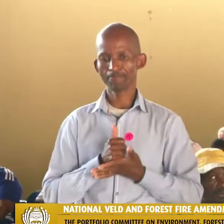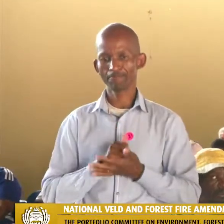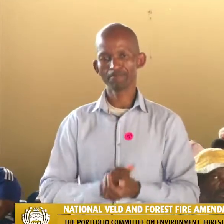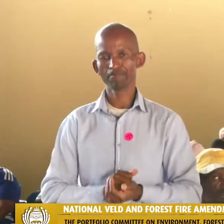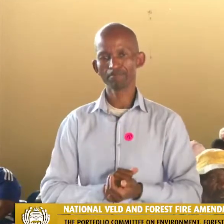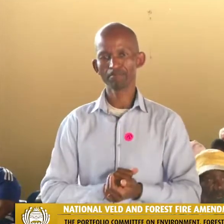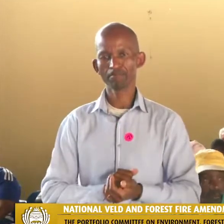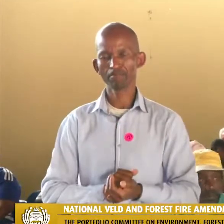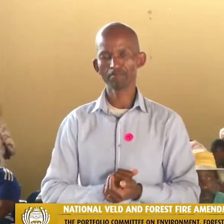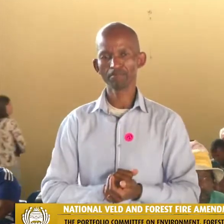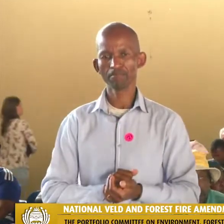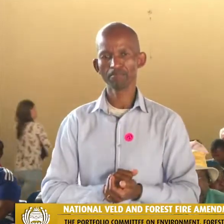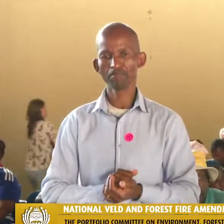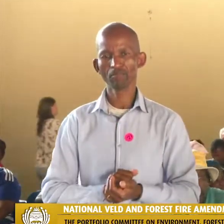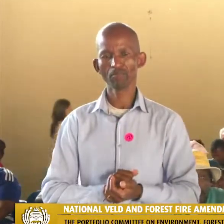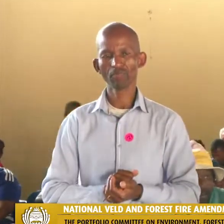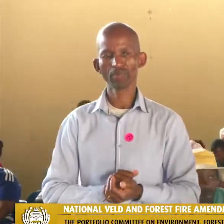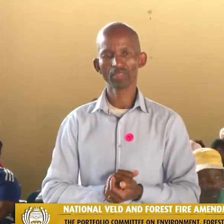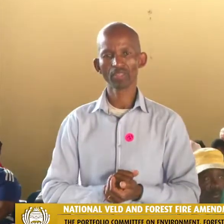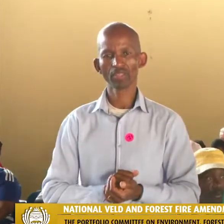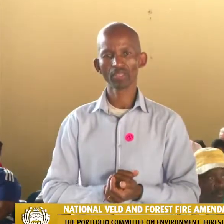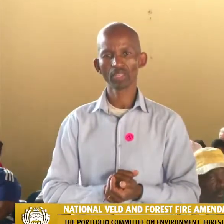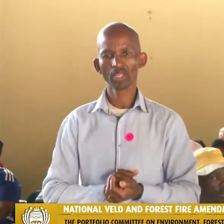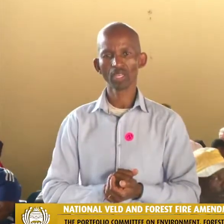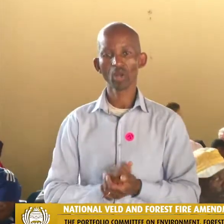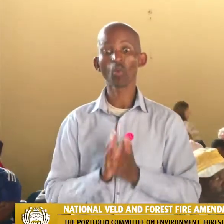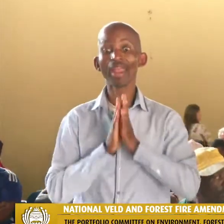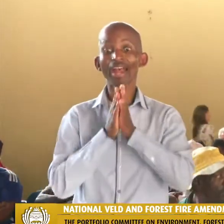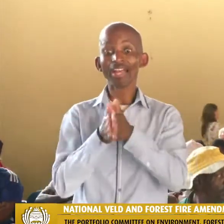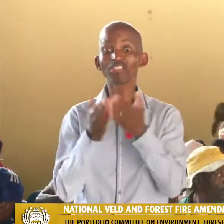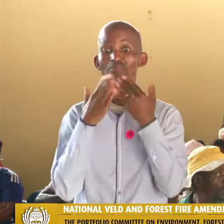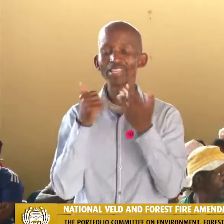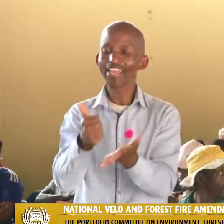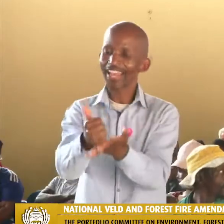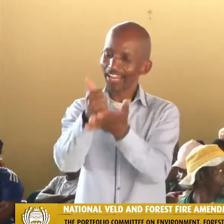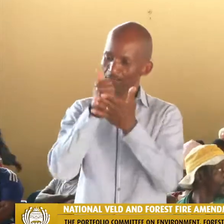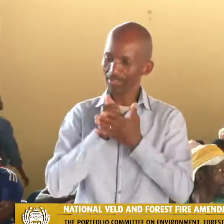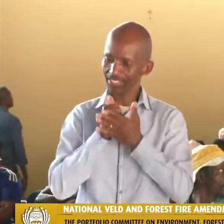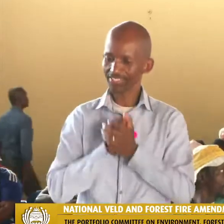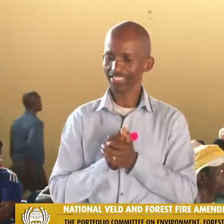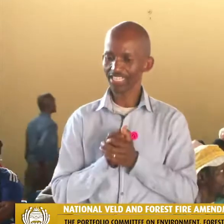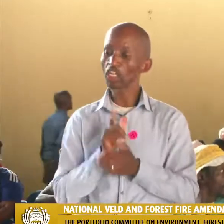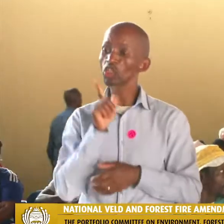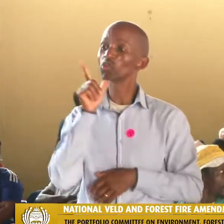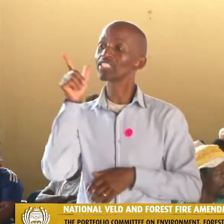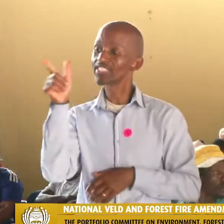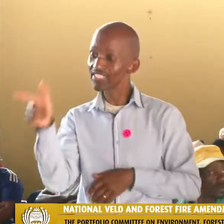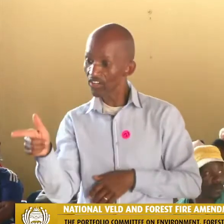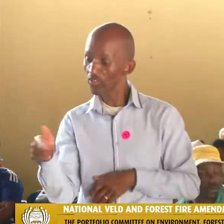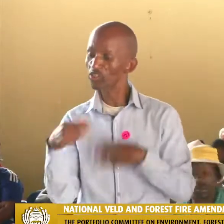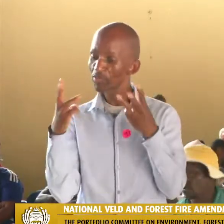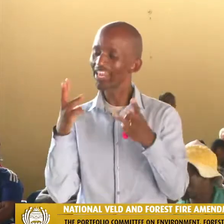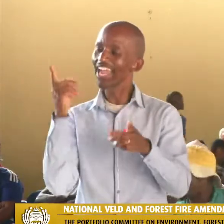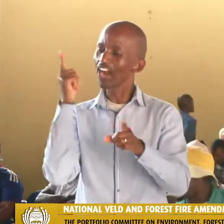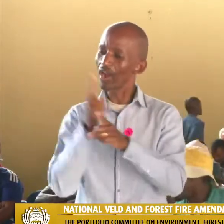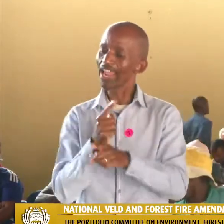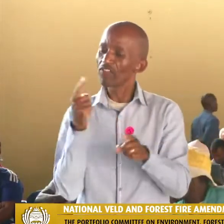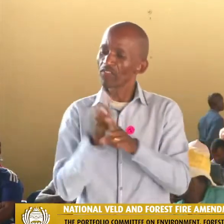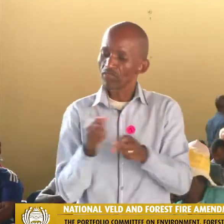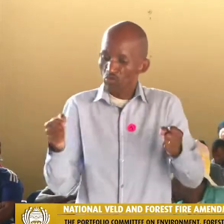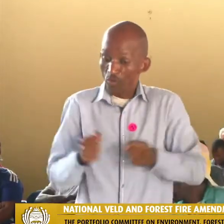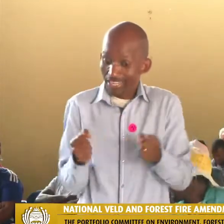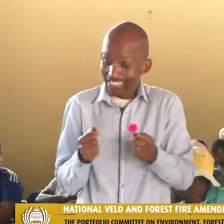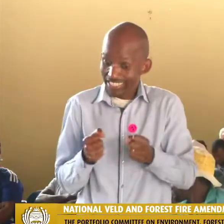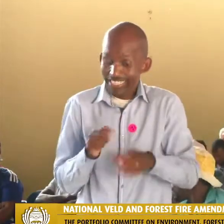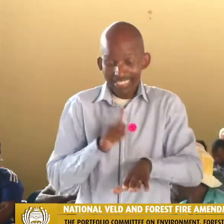have to distinguish the fire ourselves. And it's a So re ka problem. kopa le re thuse le bue le bona gore Every mariga le bona ba itse, mariga a mang le a mang